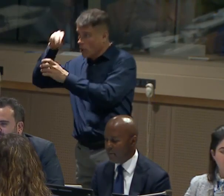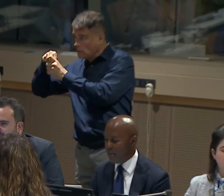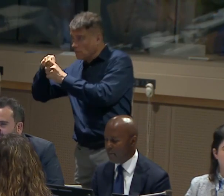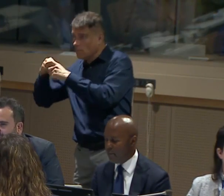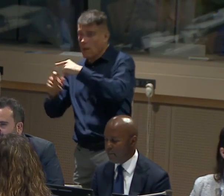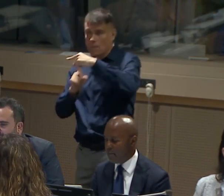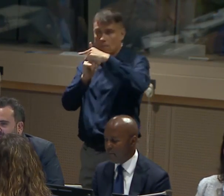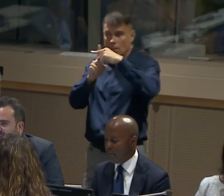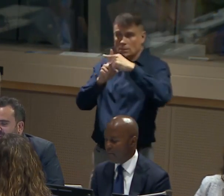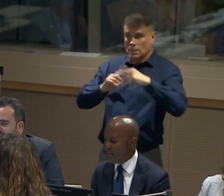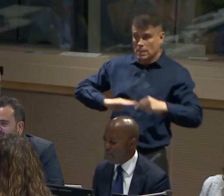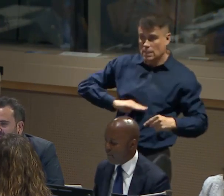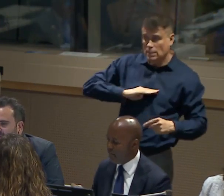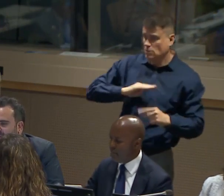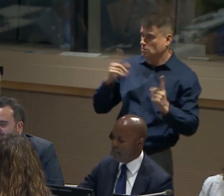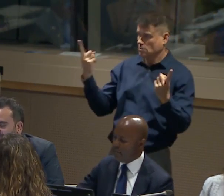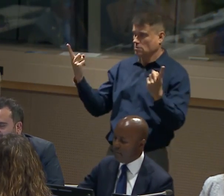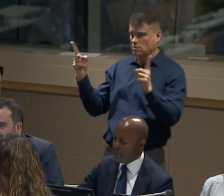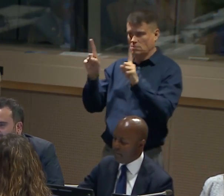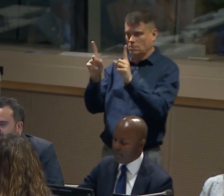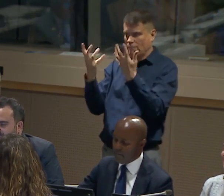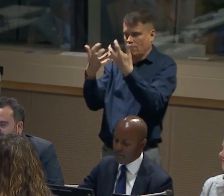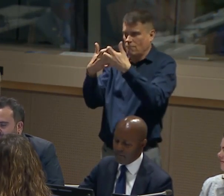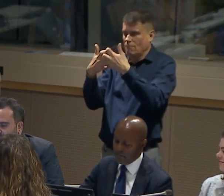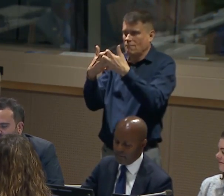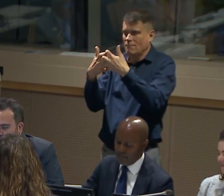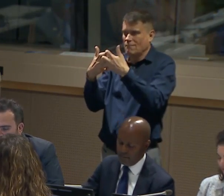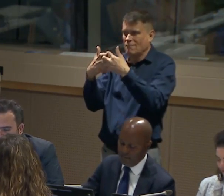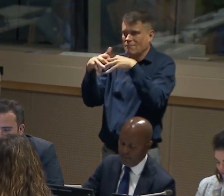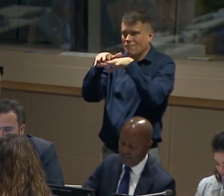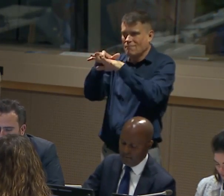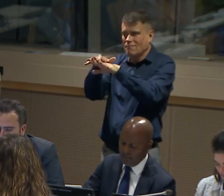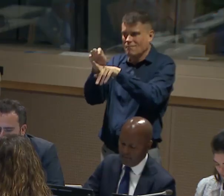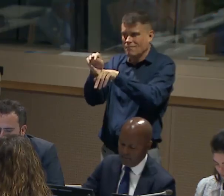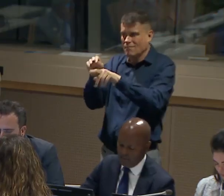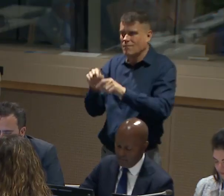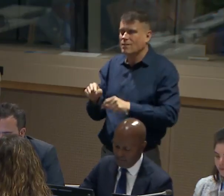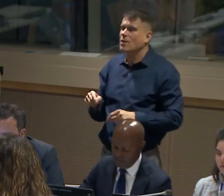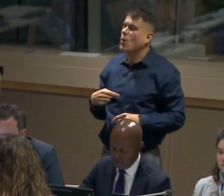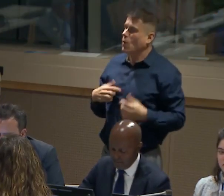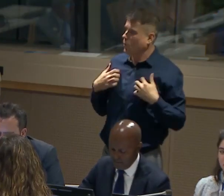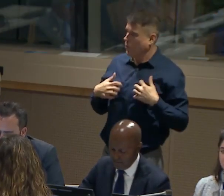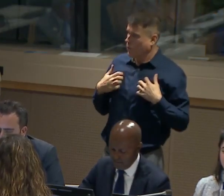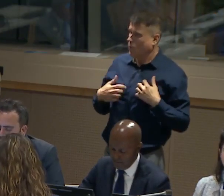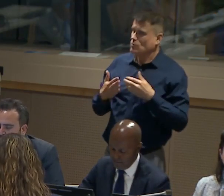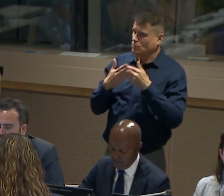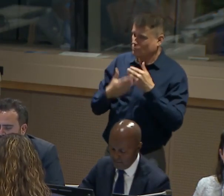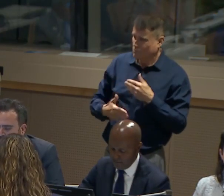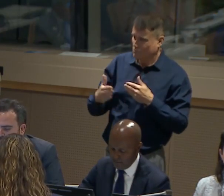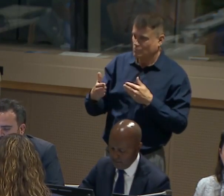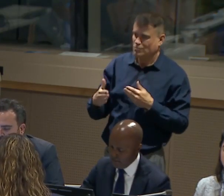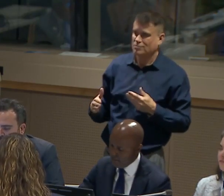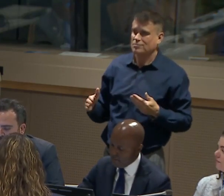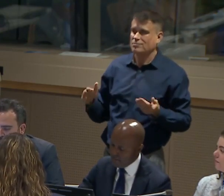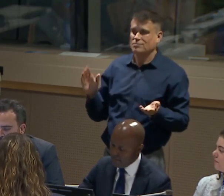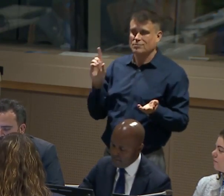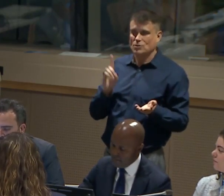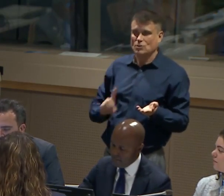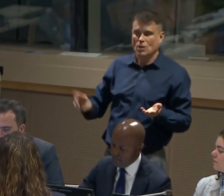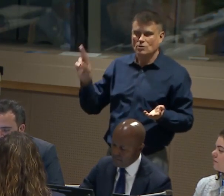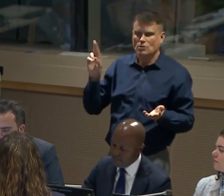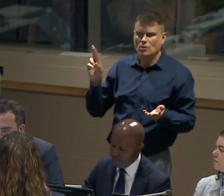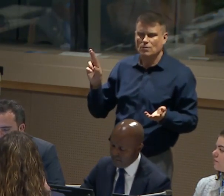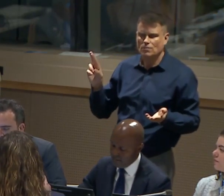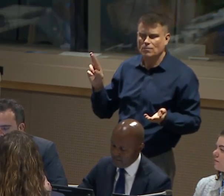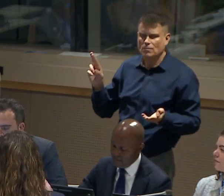person who actually started all of this collaboration on autism and aging at the UN, Dr. Stephen Edelson, who's the Chief Science Officer of the Autism